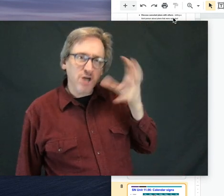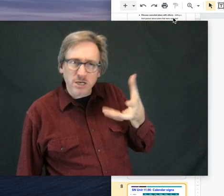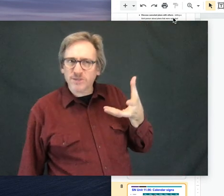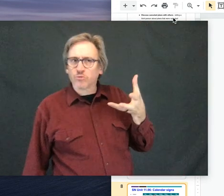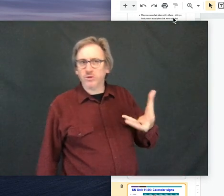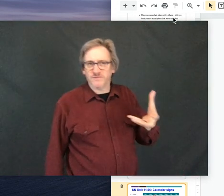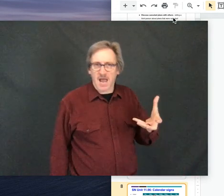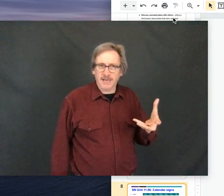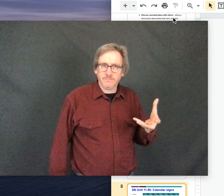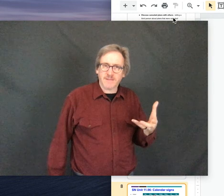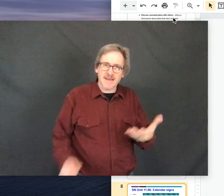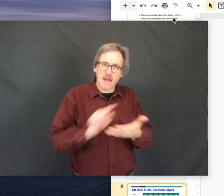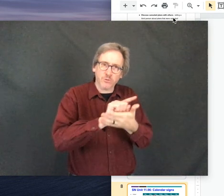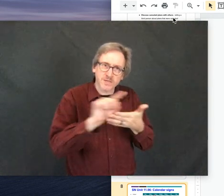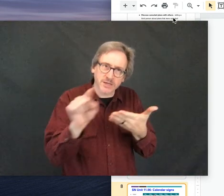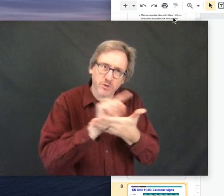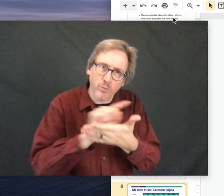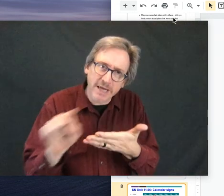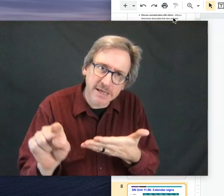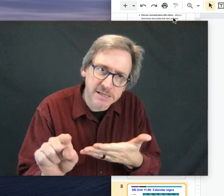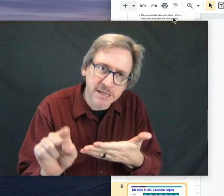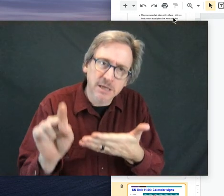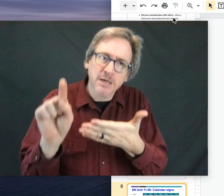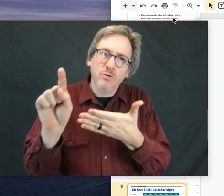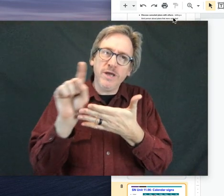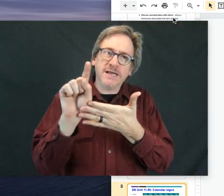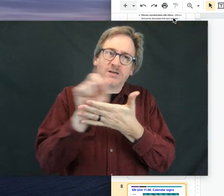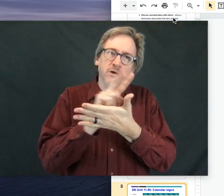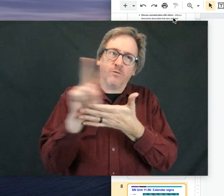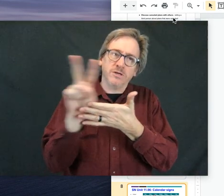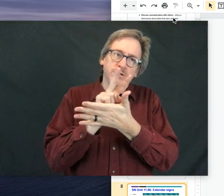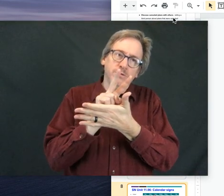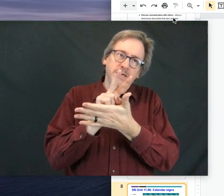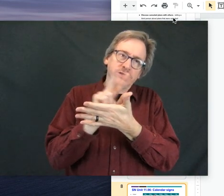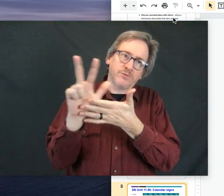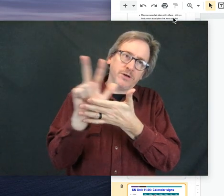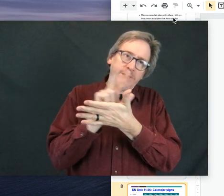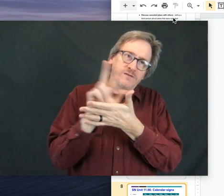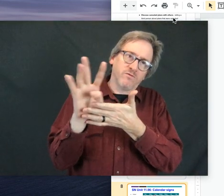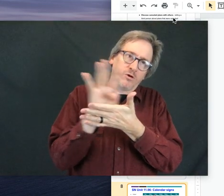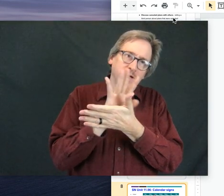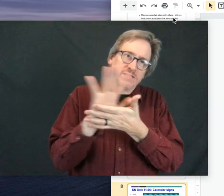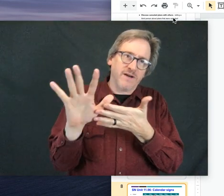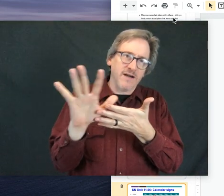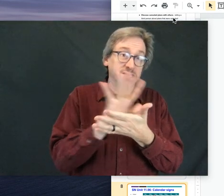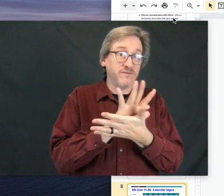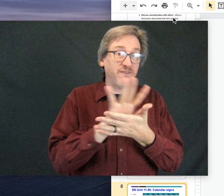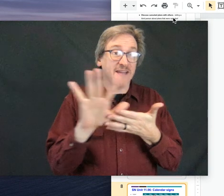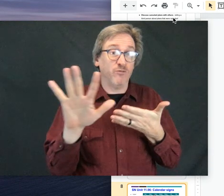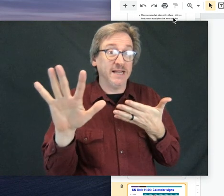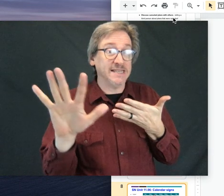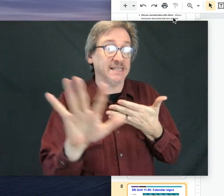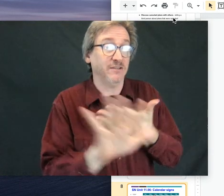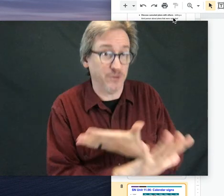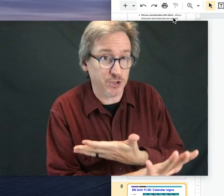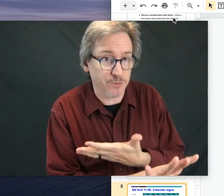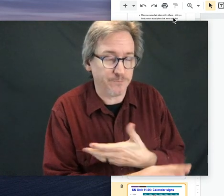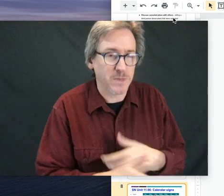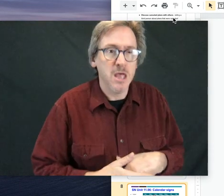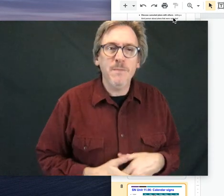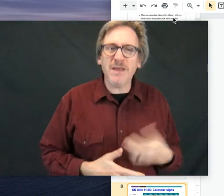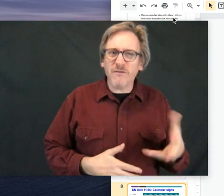We talked about the rule of 9, and now that we're dealing with weeks, we can start 1, 2 weeks, 3 weeks, 4 weeks, 5 weeks, 5 weeks in the